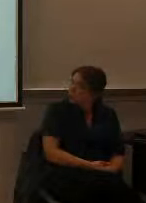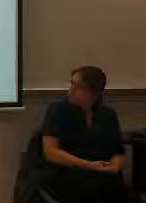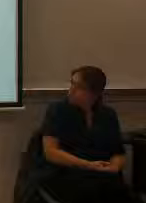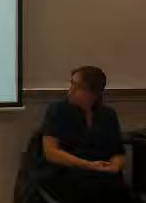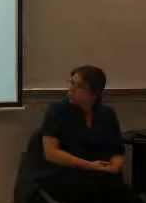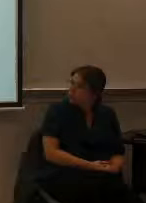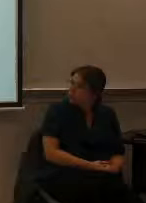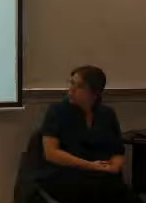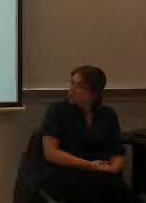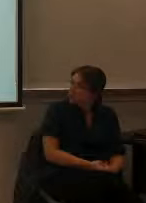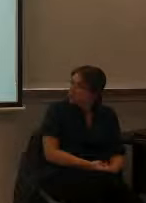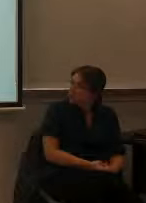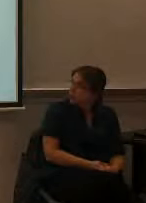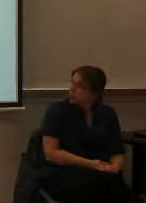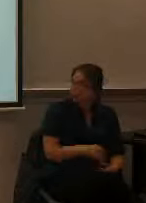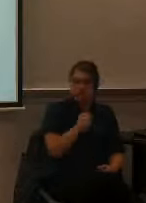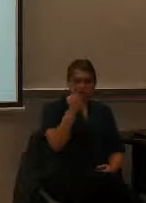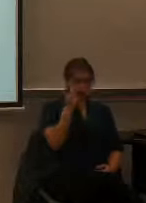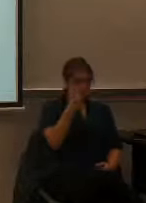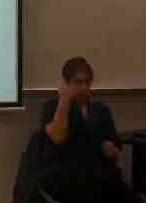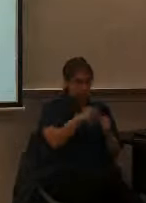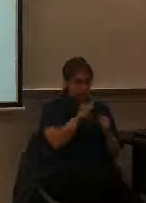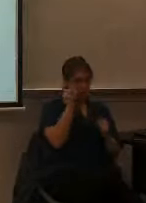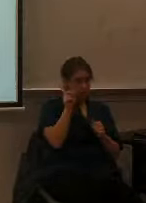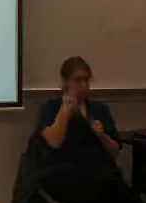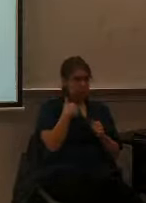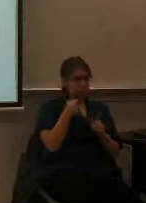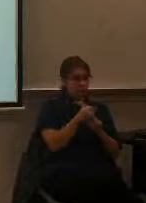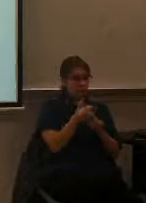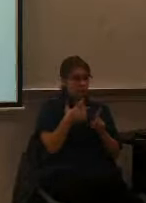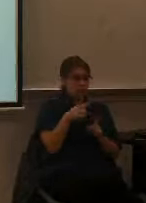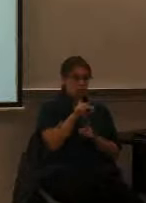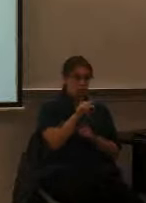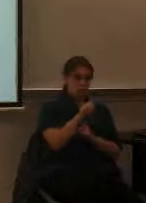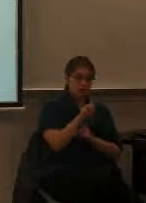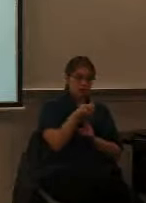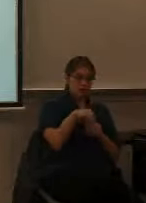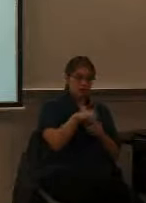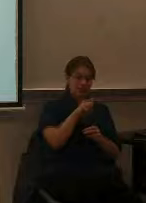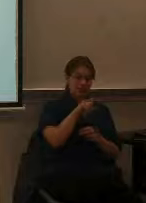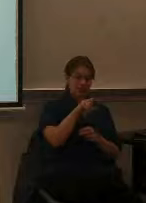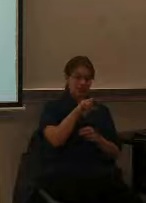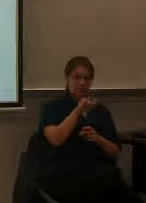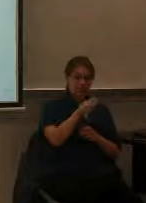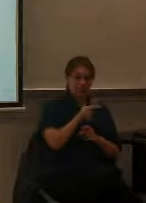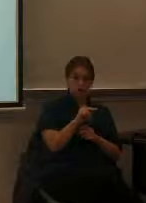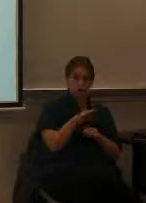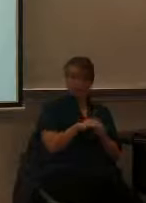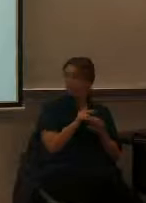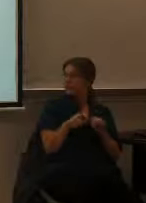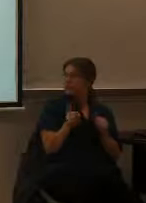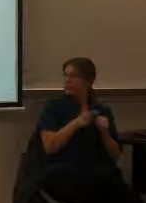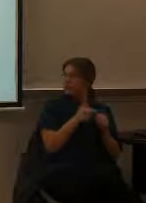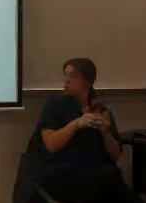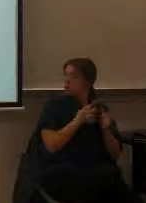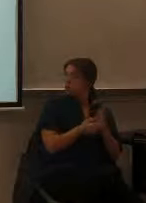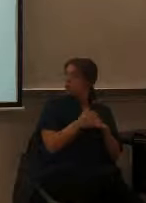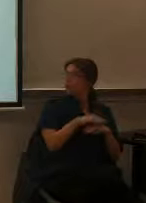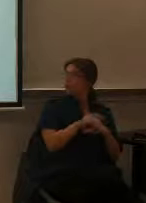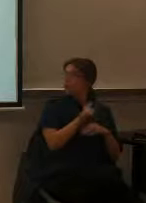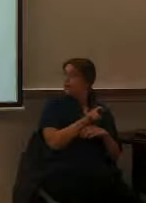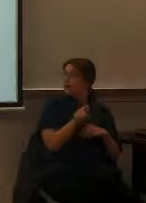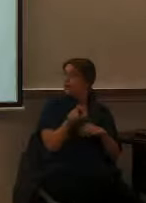competition. So if you remember this, we have growth rate in silicon on this first graph on the X